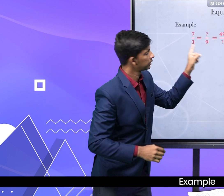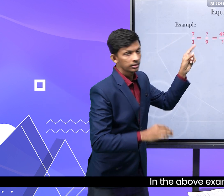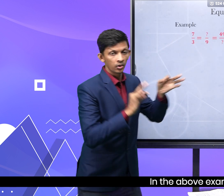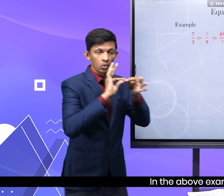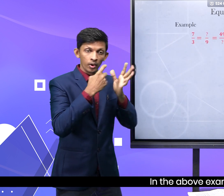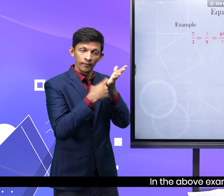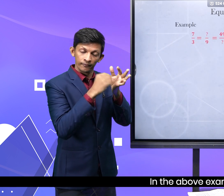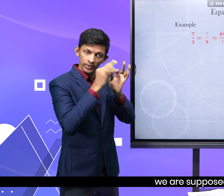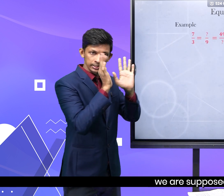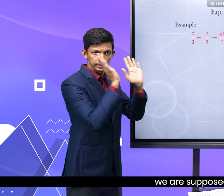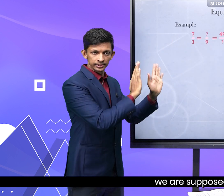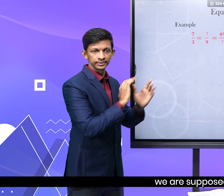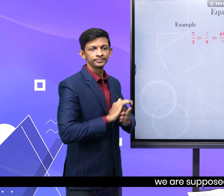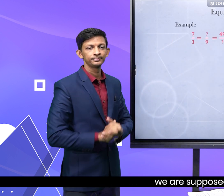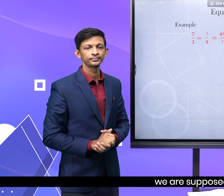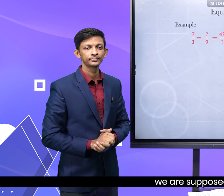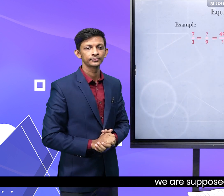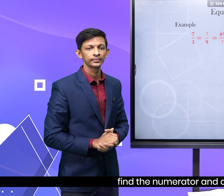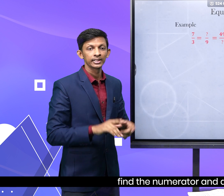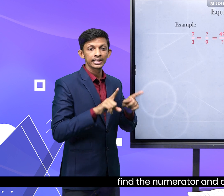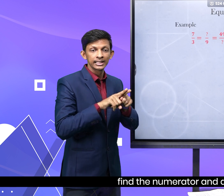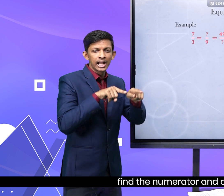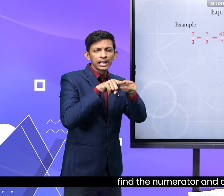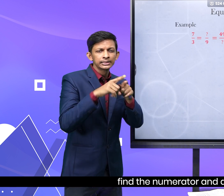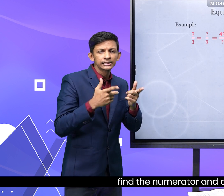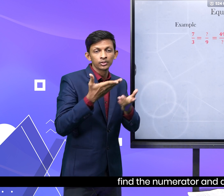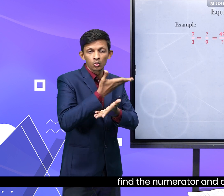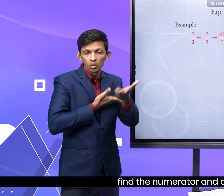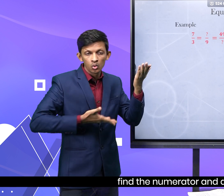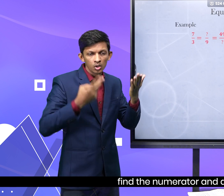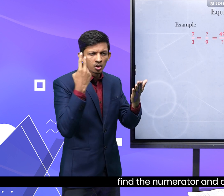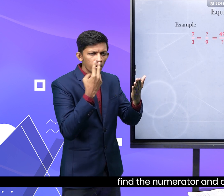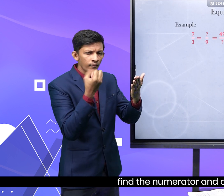In the above example, we are supposed to find the numerators and denominators.